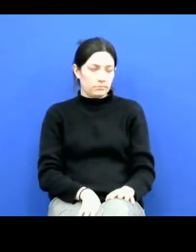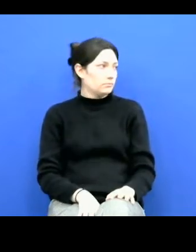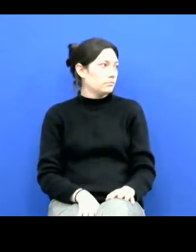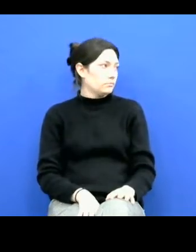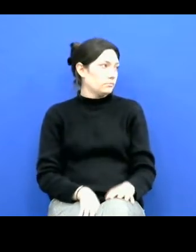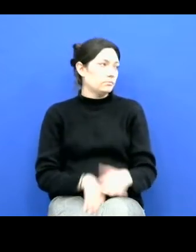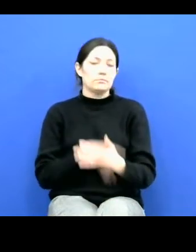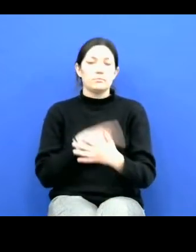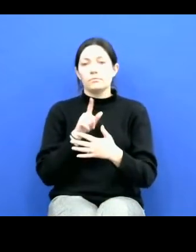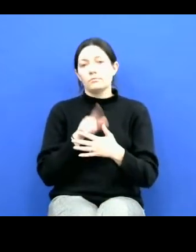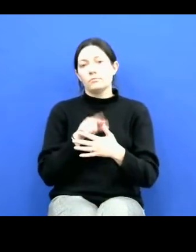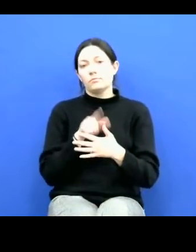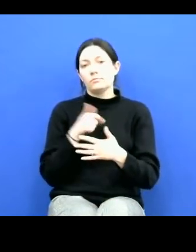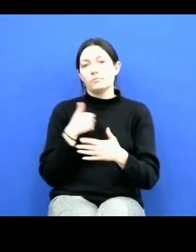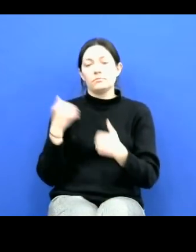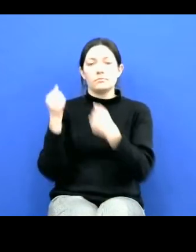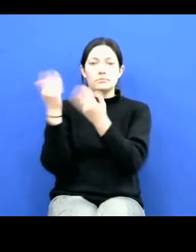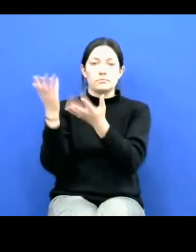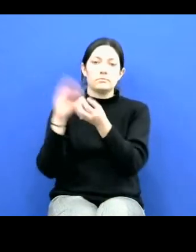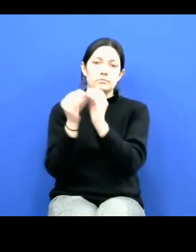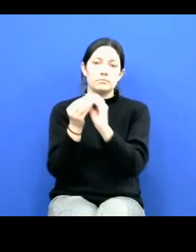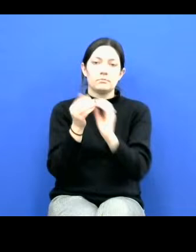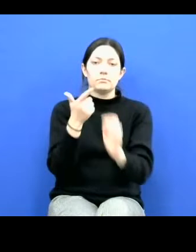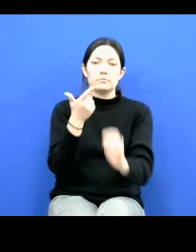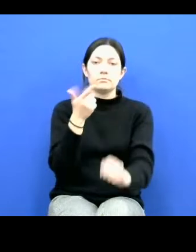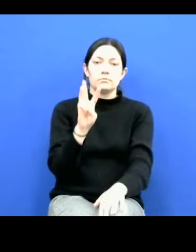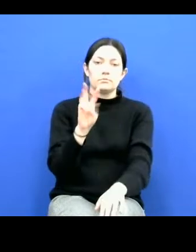Mr. Supervisor and fellow board members, I have resolution number